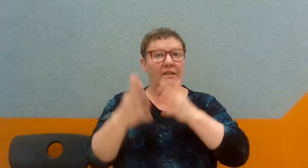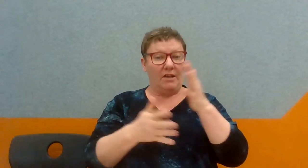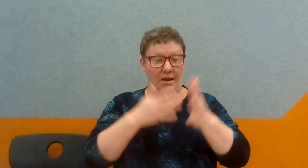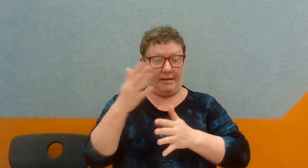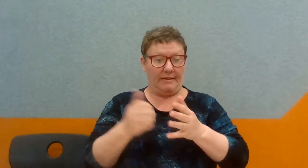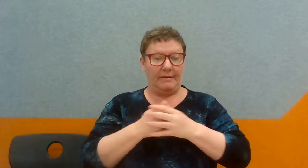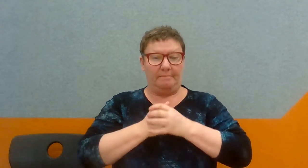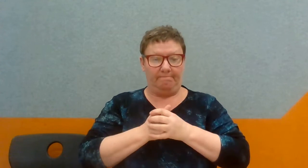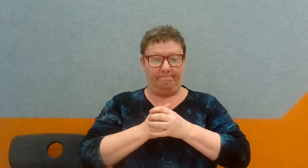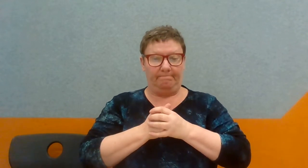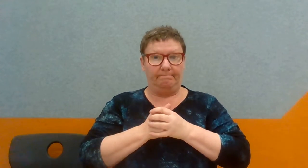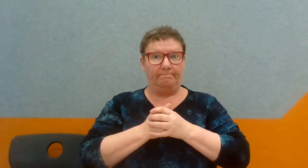Signs.